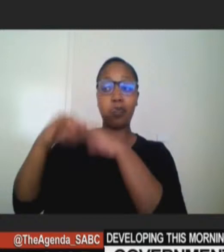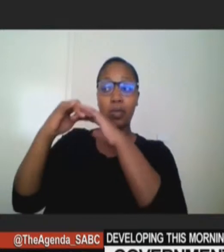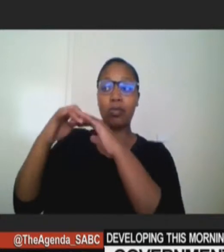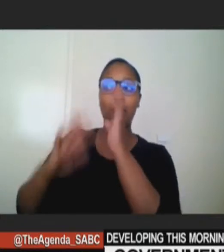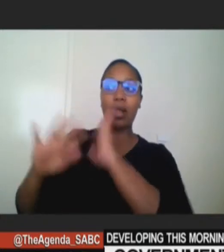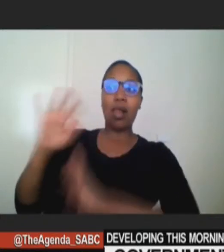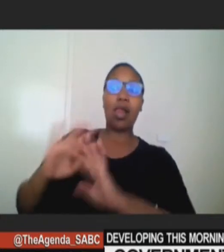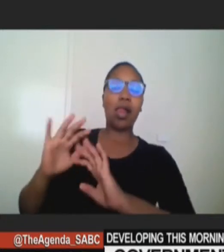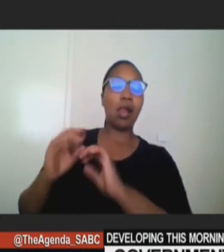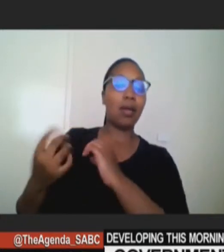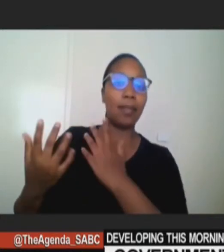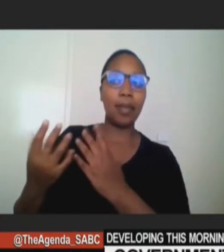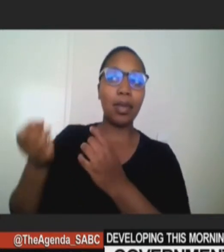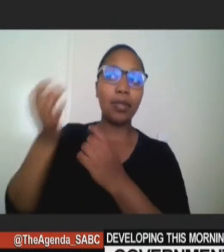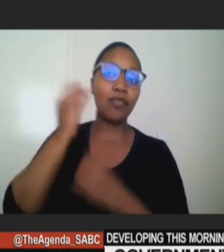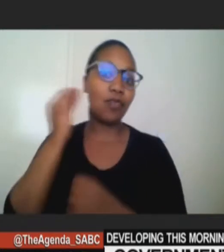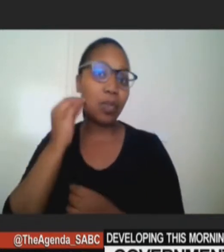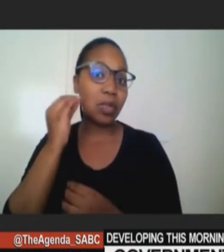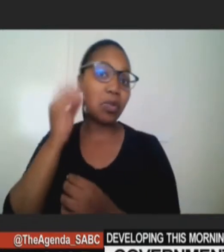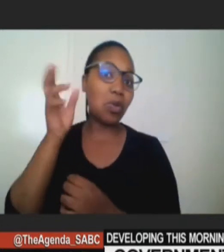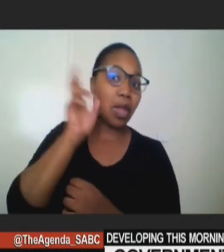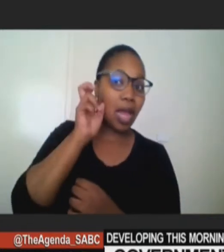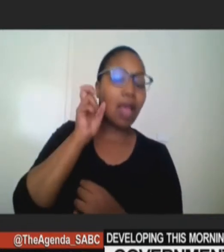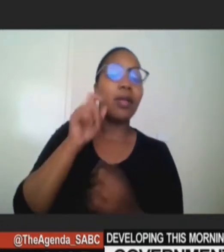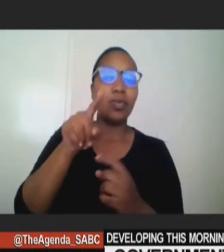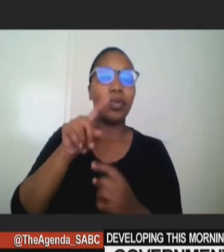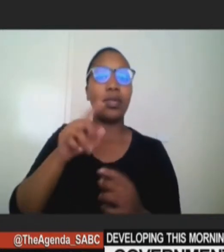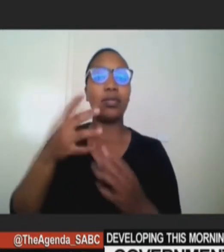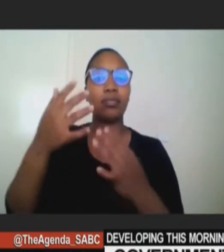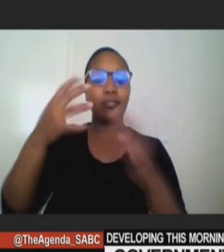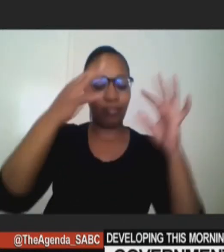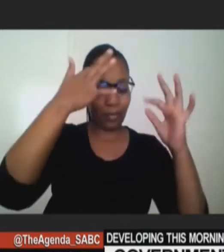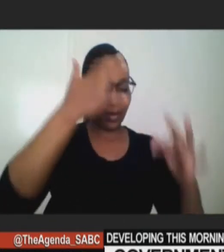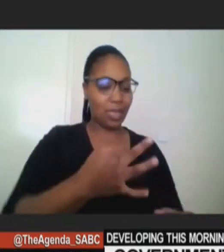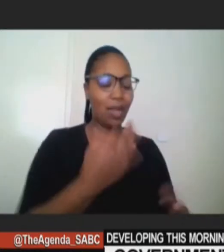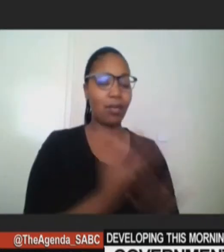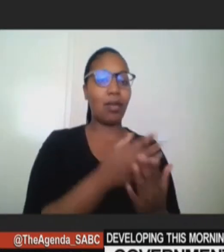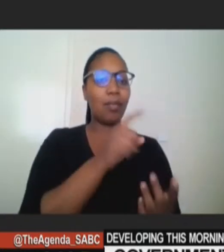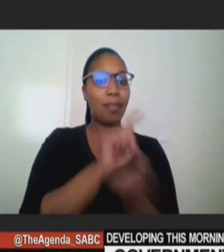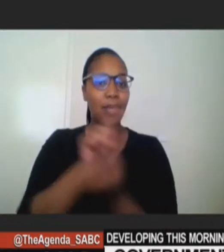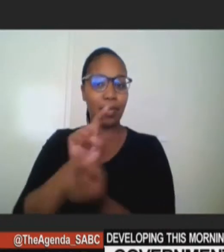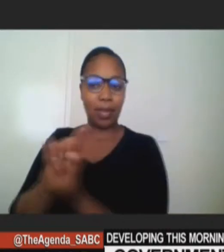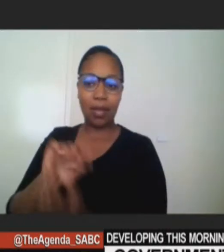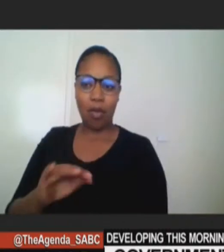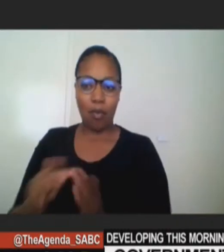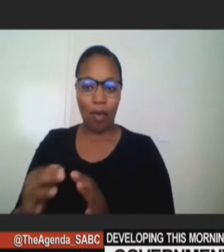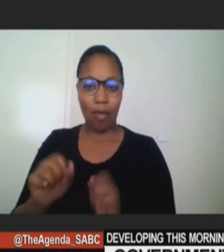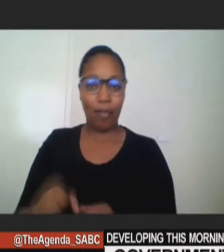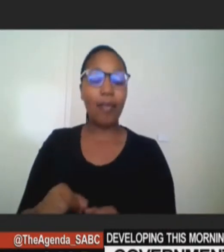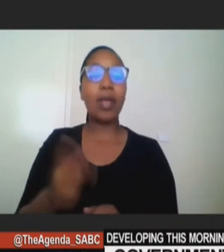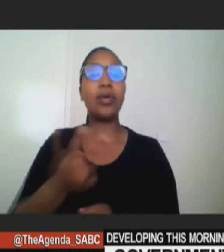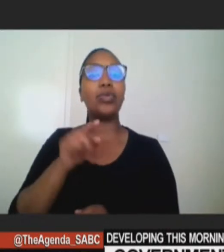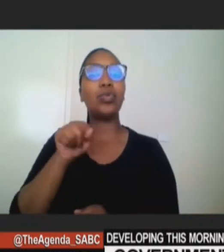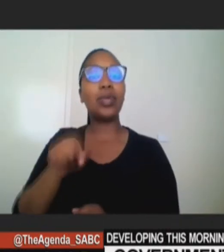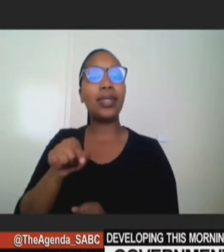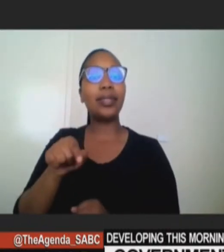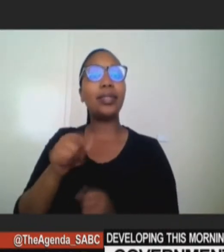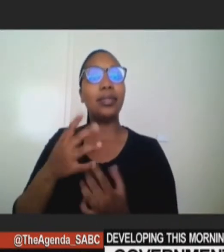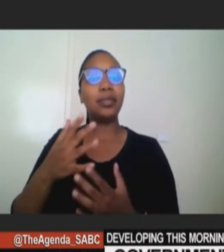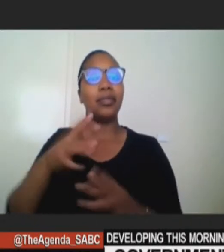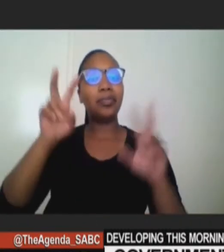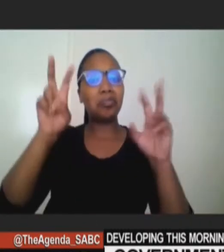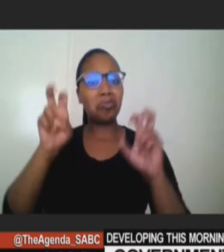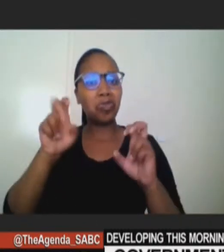monitor what is happening in the facility. So in terms of security of oxygen, we can boldly say we are